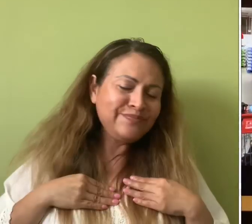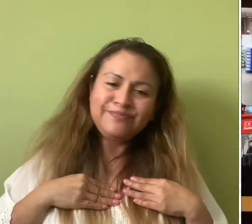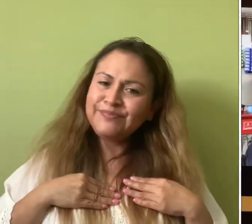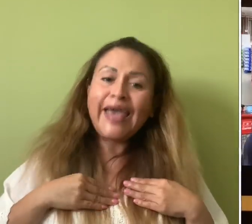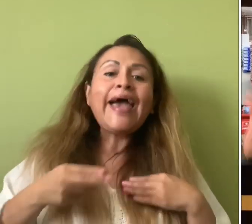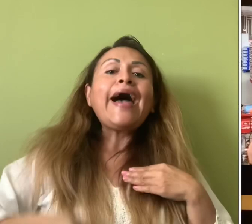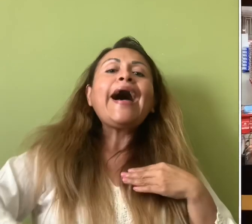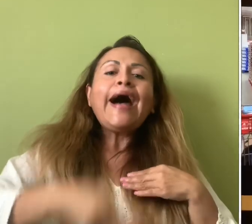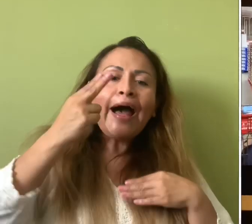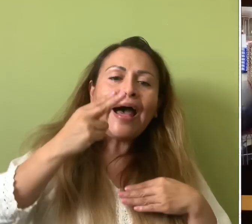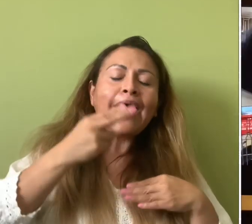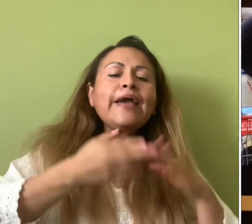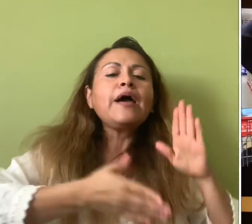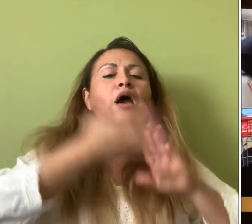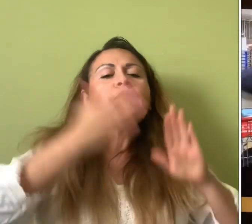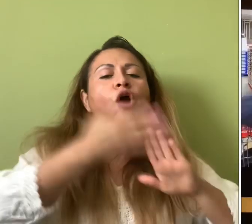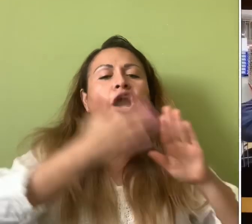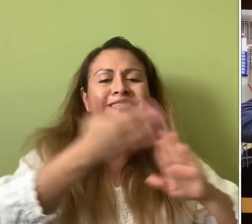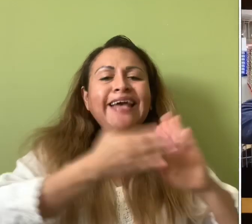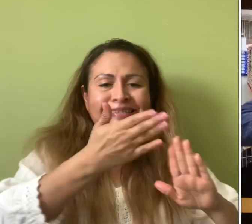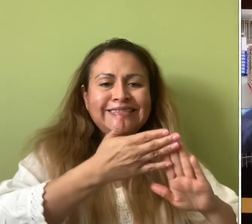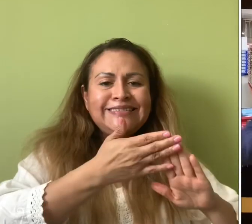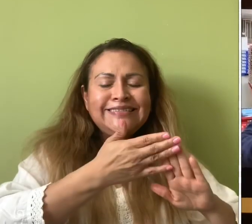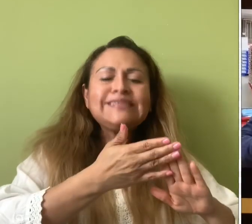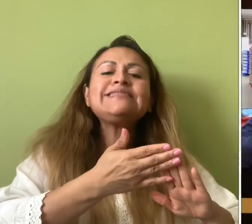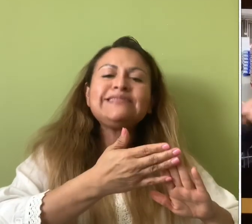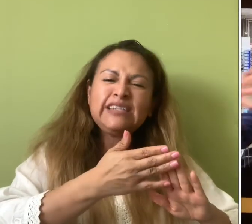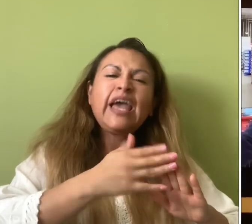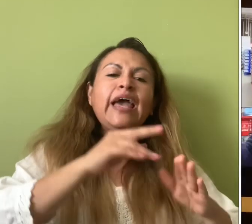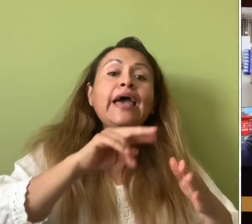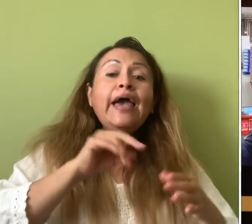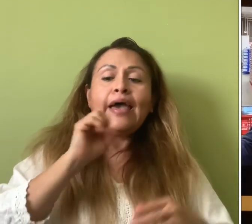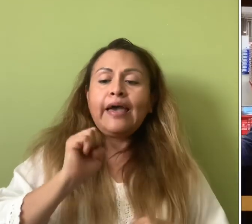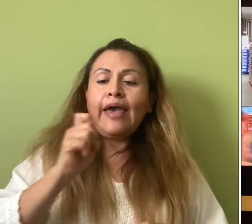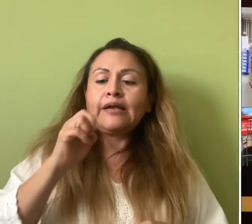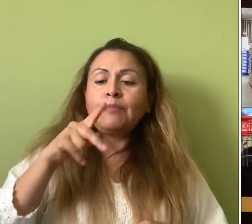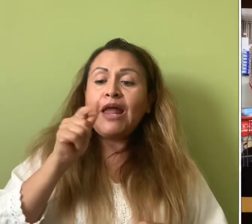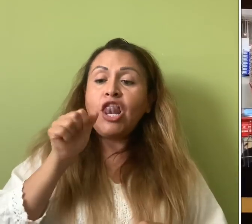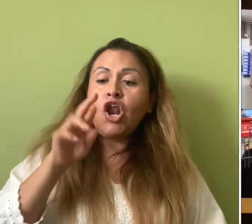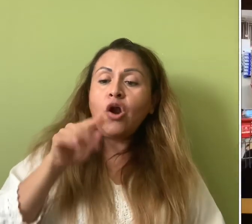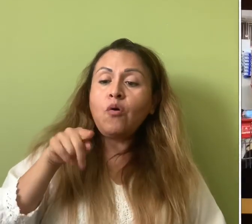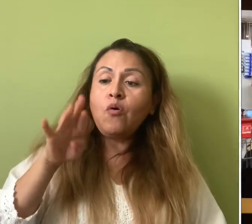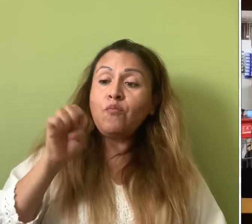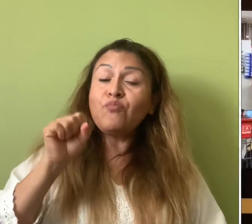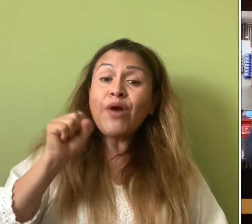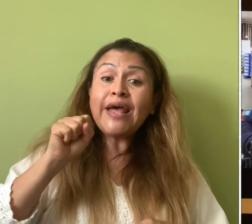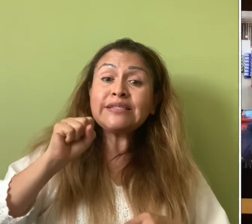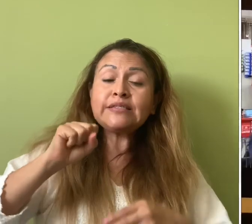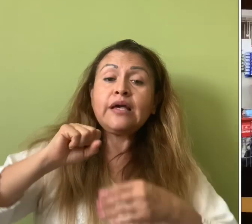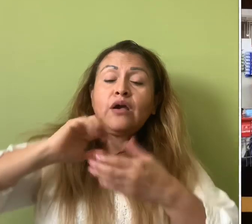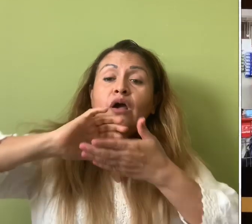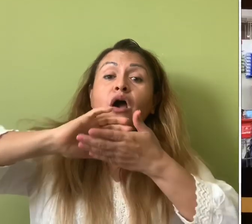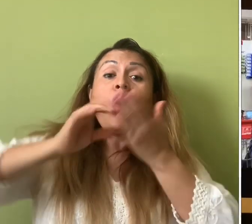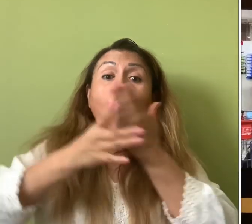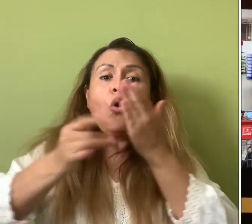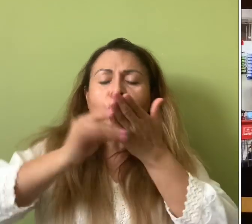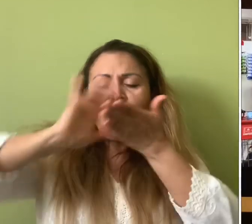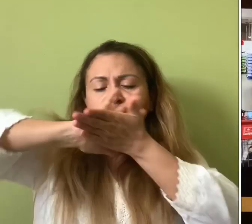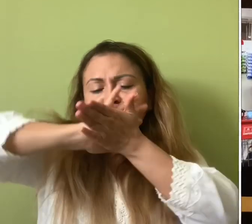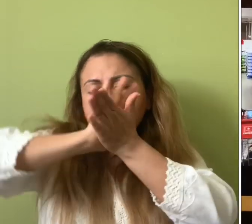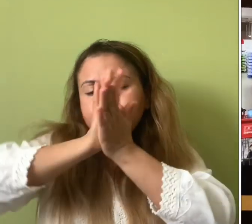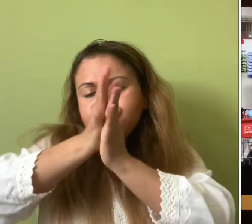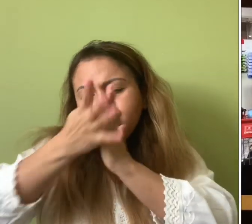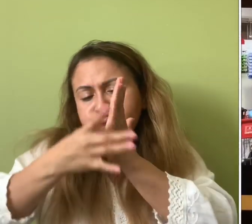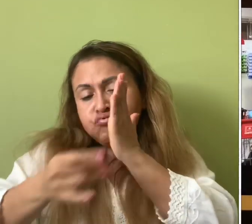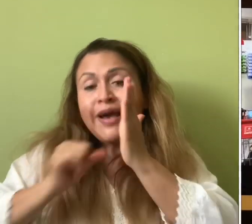processed. It has to say expeller pressed, which means it's pressed down with not too much heat and not too much manufacturing,